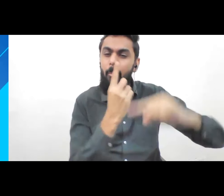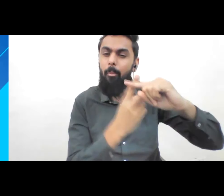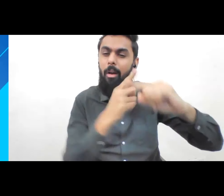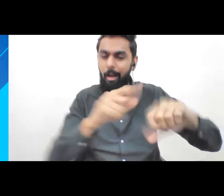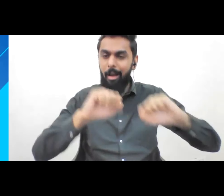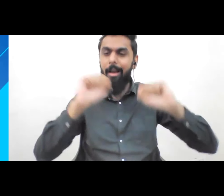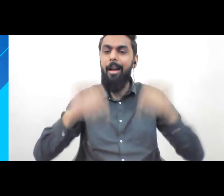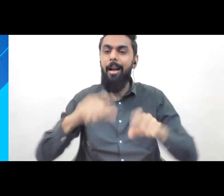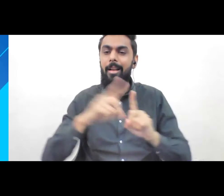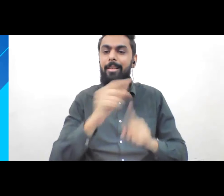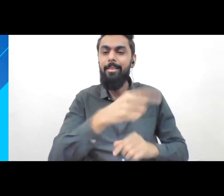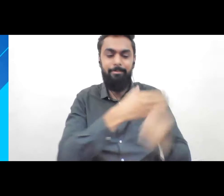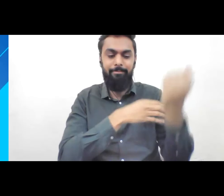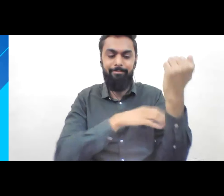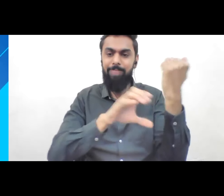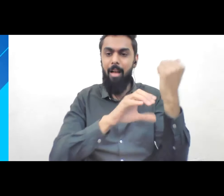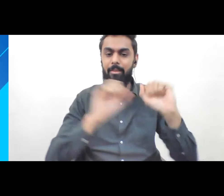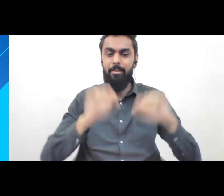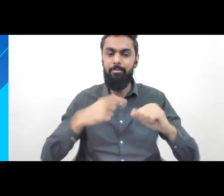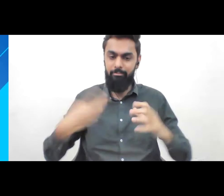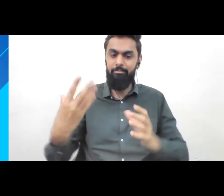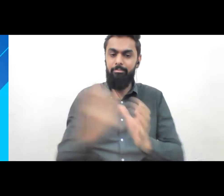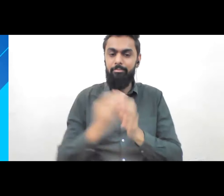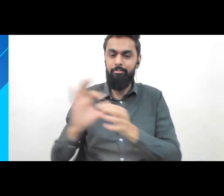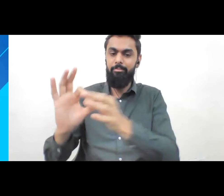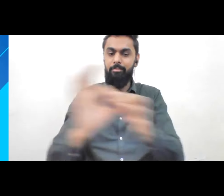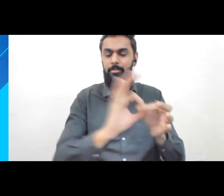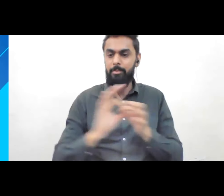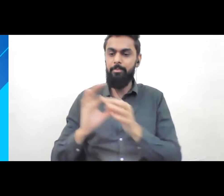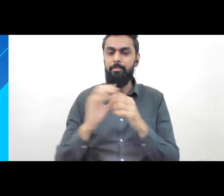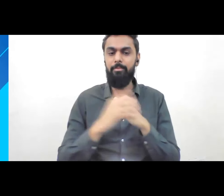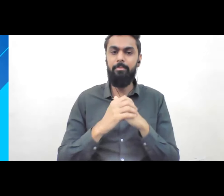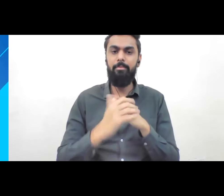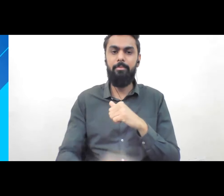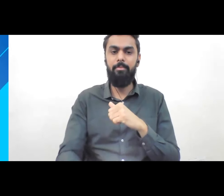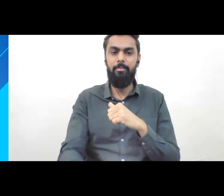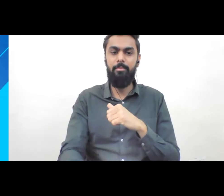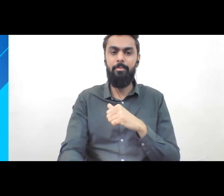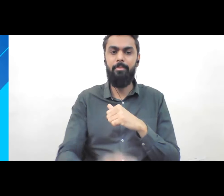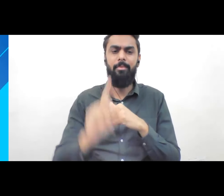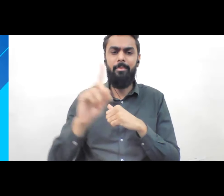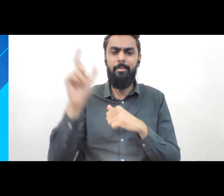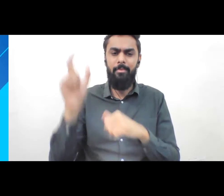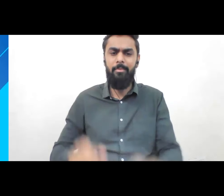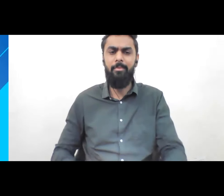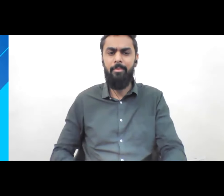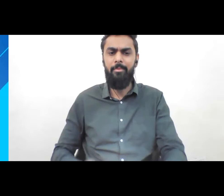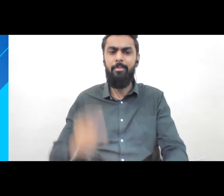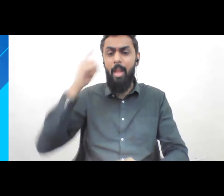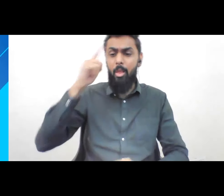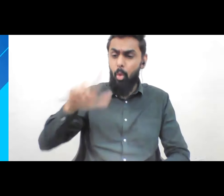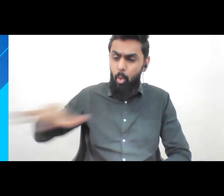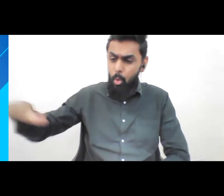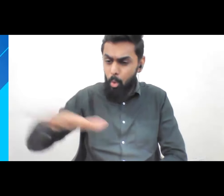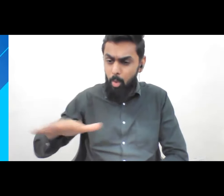important that we realize we're all in this together. I think there was a slogan earlier that said, think local, act